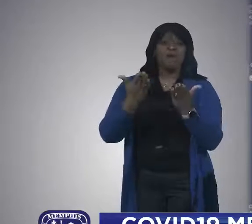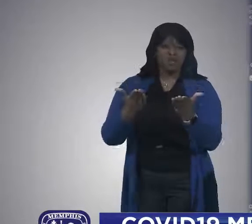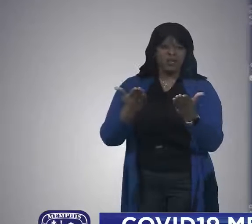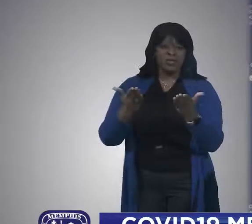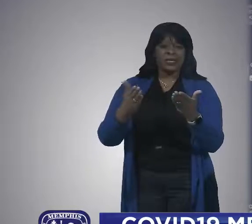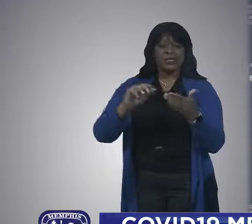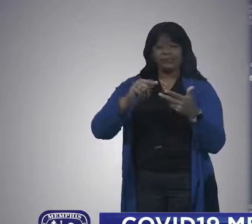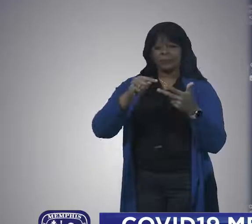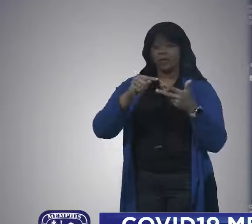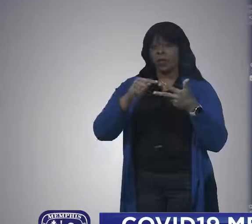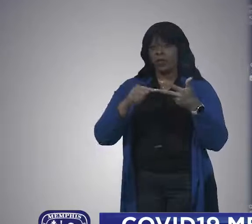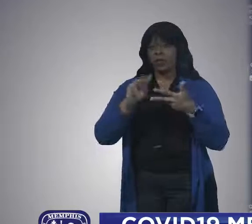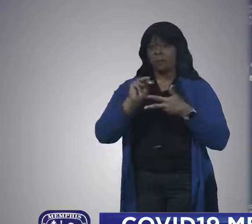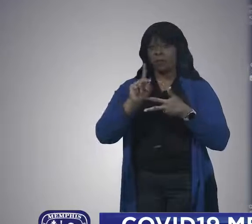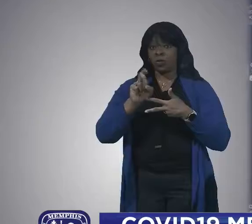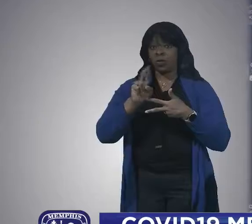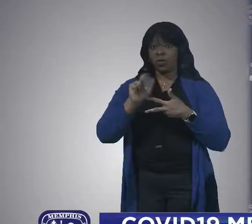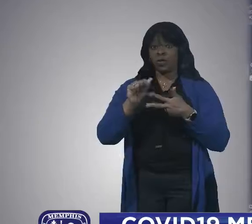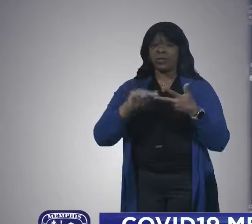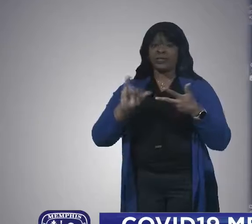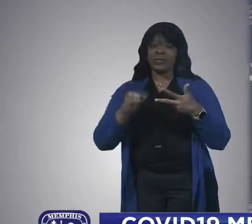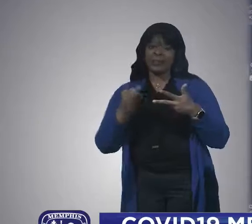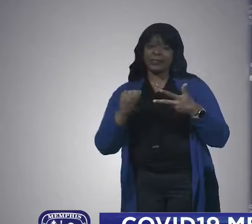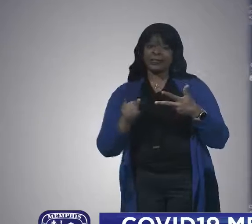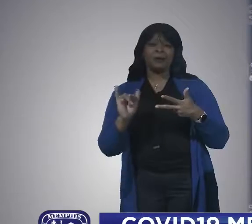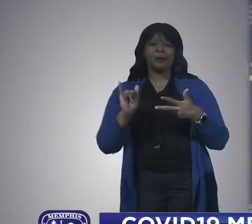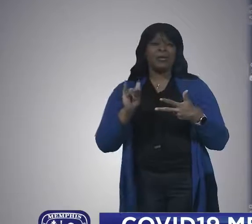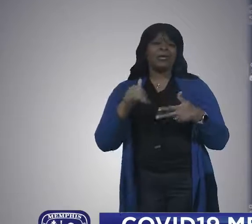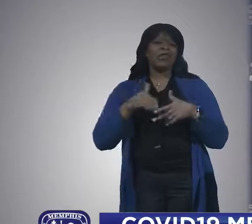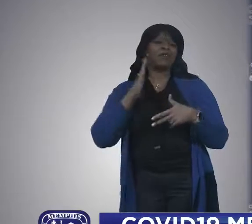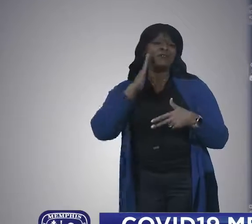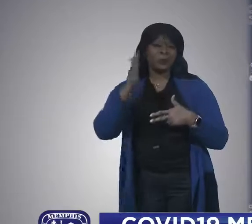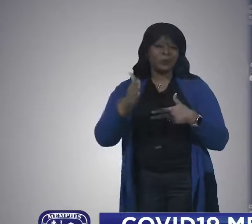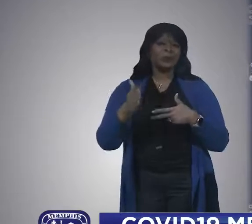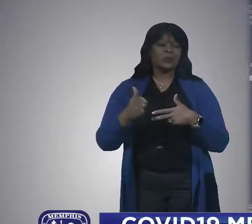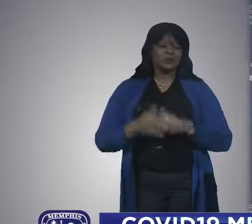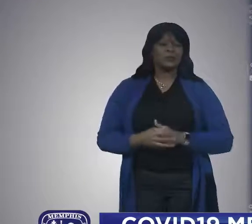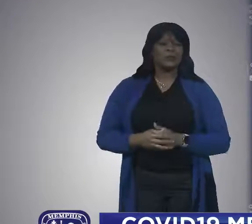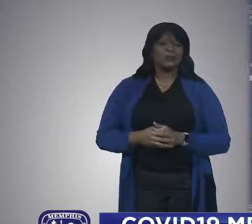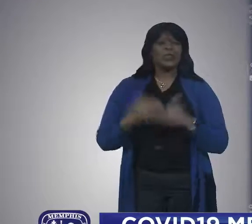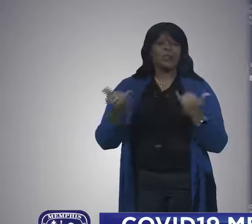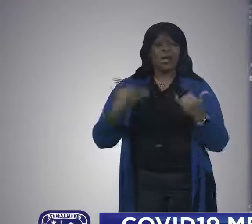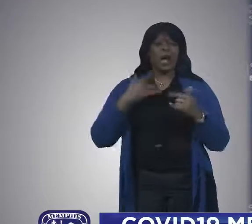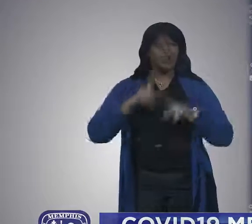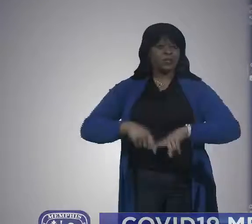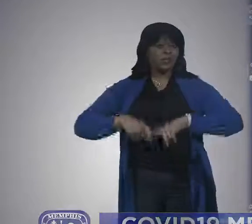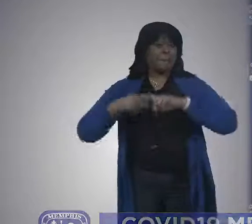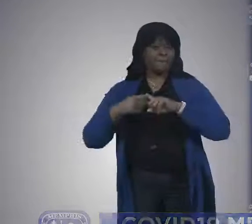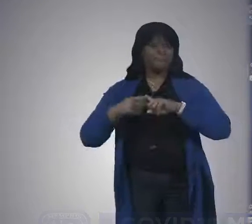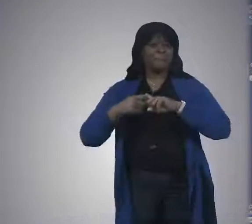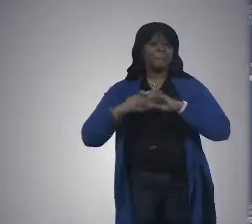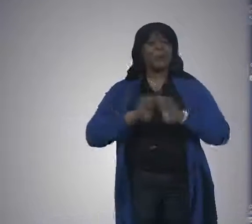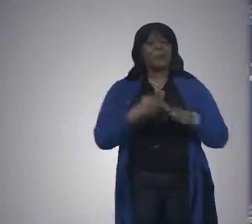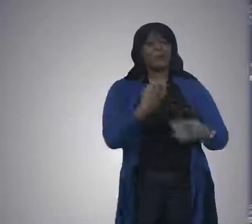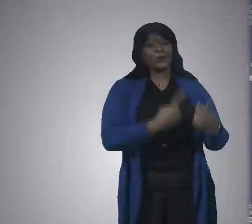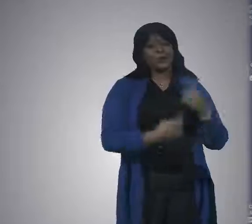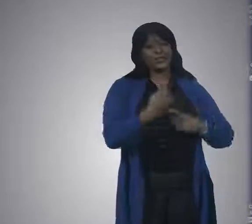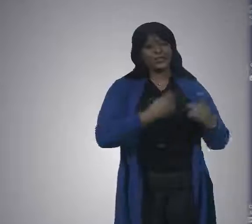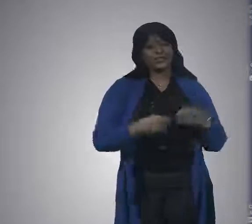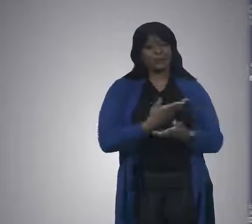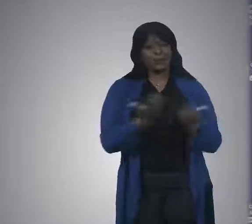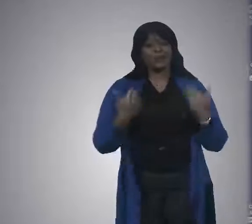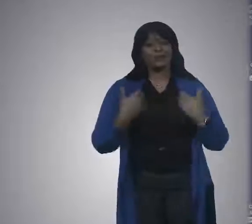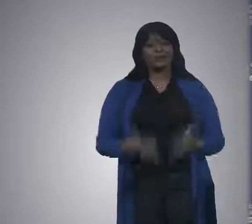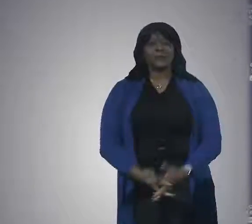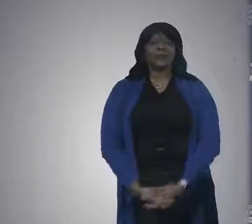the other two, Moderna and J&J, sometime in the future. With that, I will stop and entertain any questions